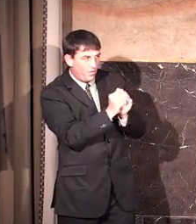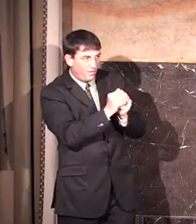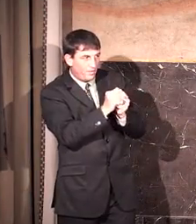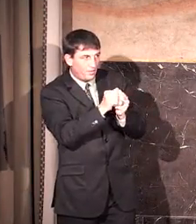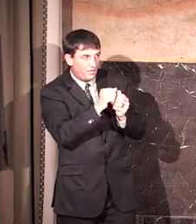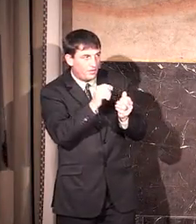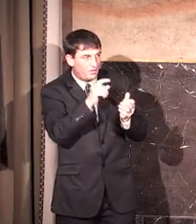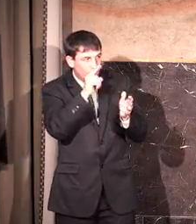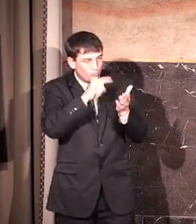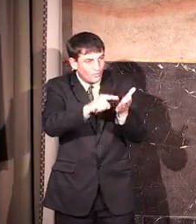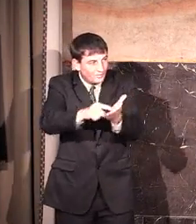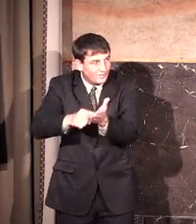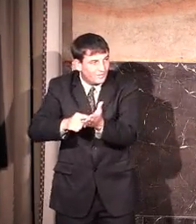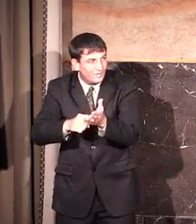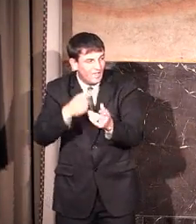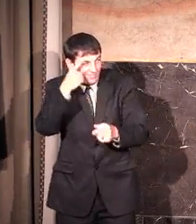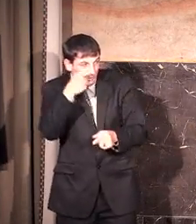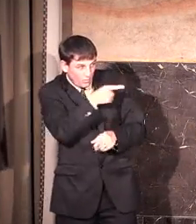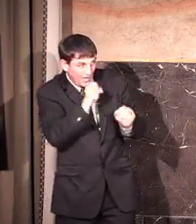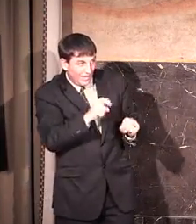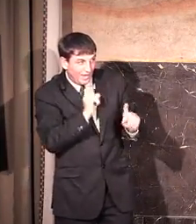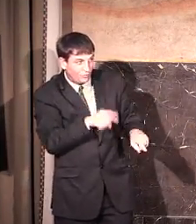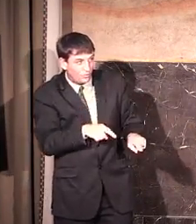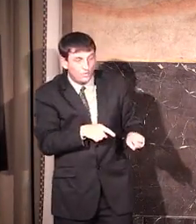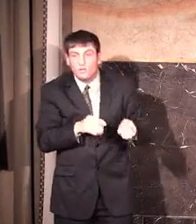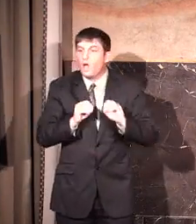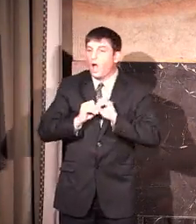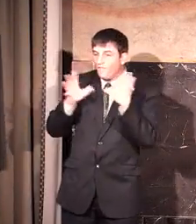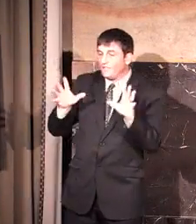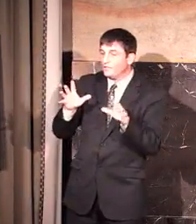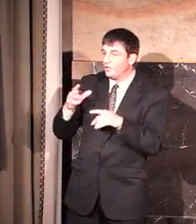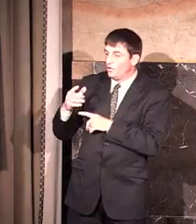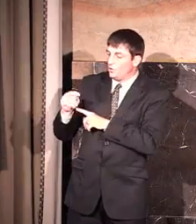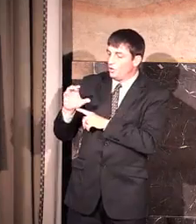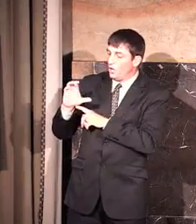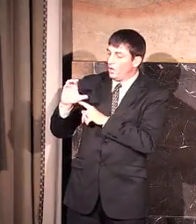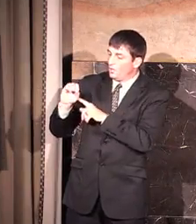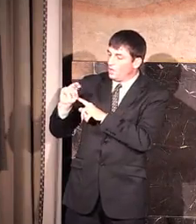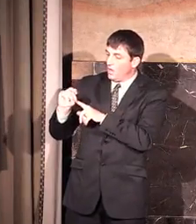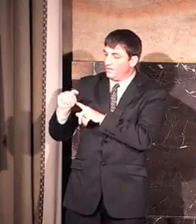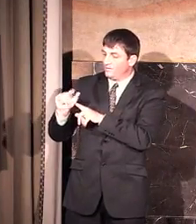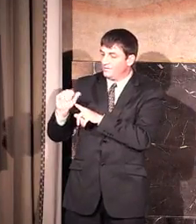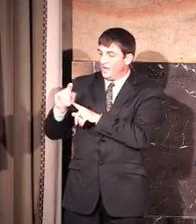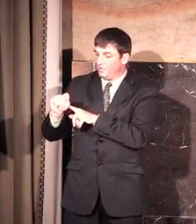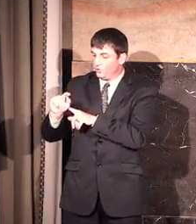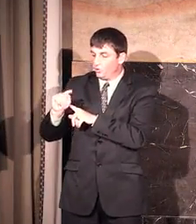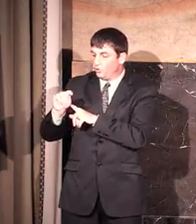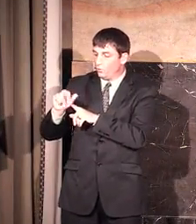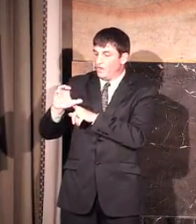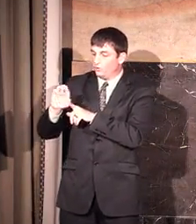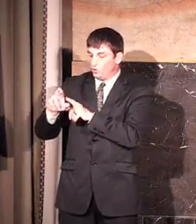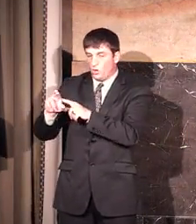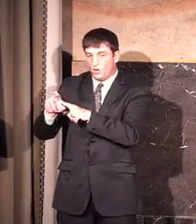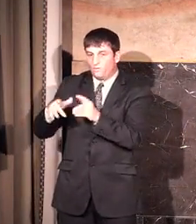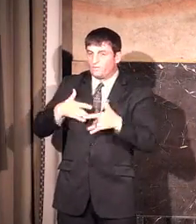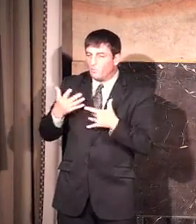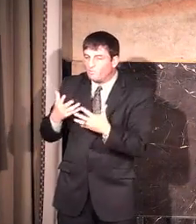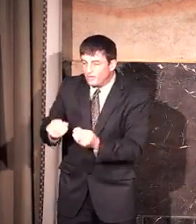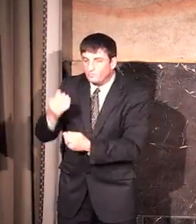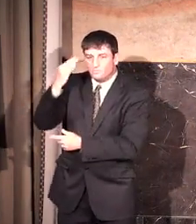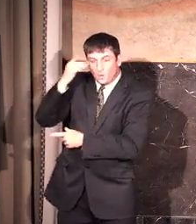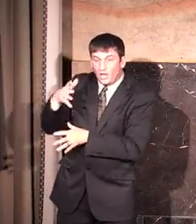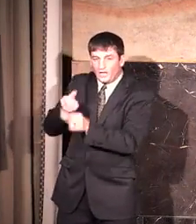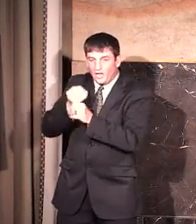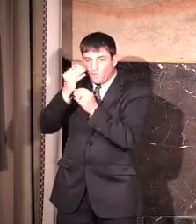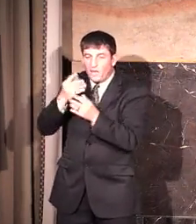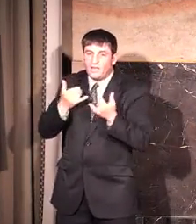so. Obviously, as good as a contact tracer is, or as compassionate as Dr. B said in getting information, it's still